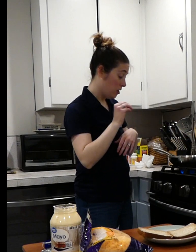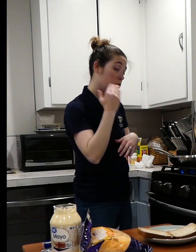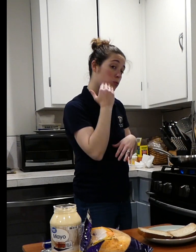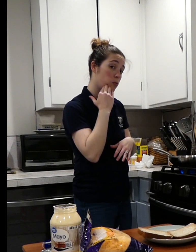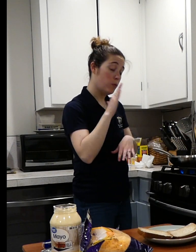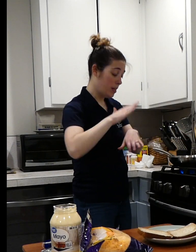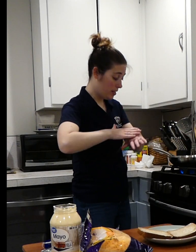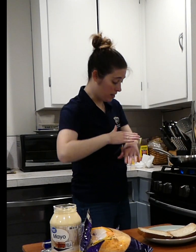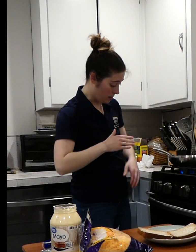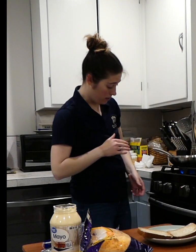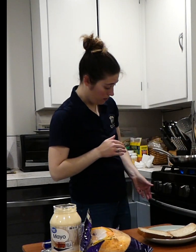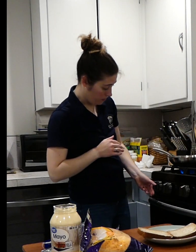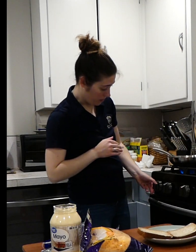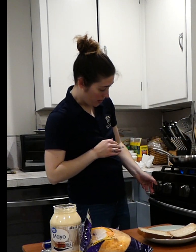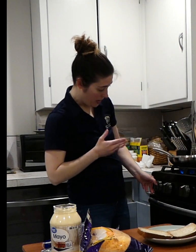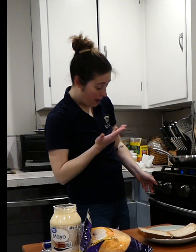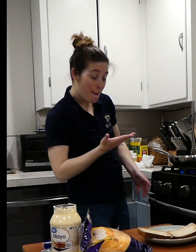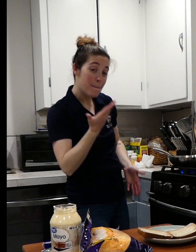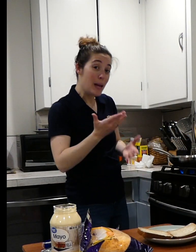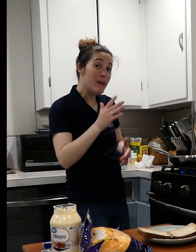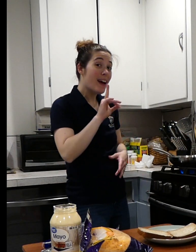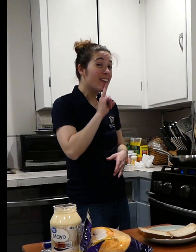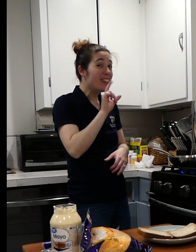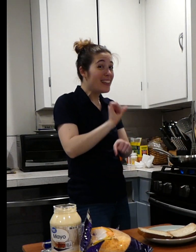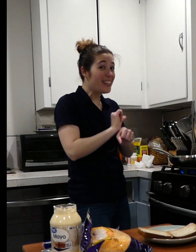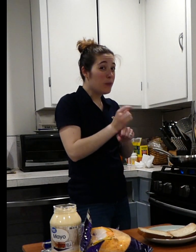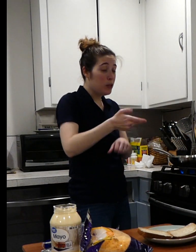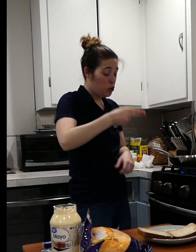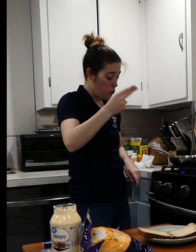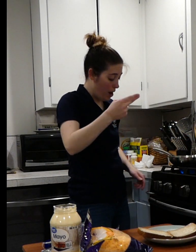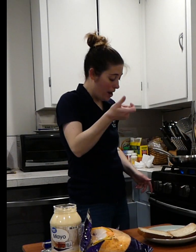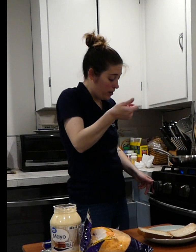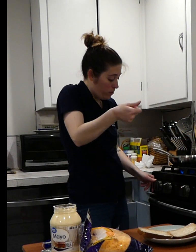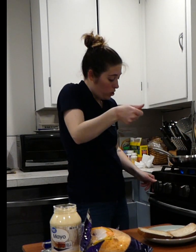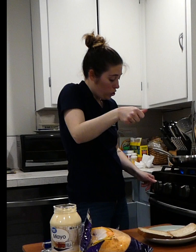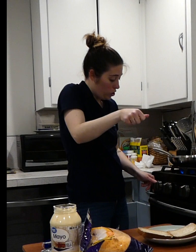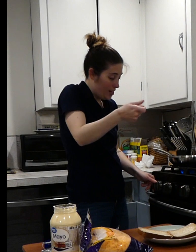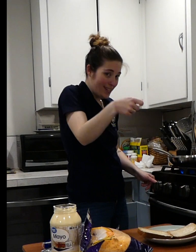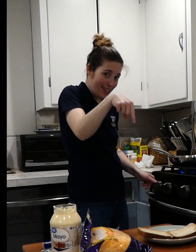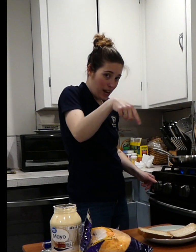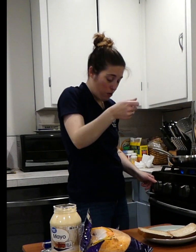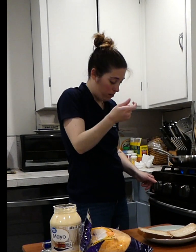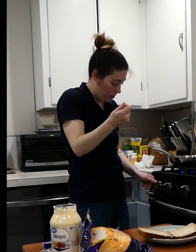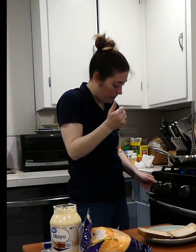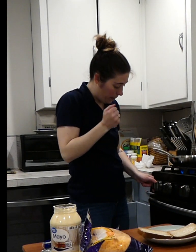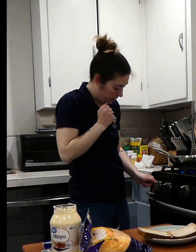to know that it's on. Okay? Maybe actually a little bit too high, so I'm going to turn it down a little bit.